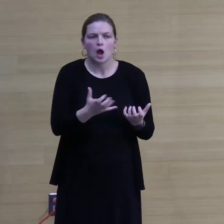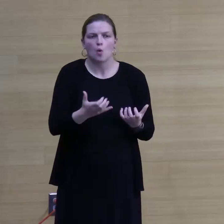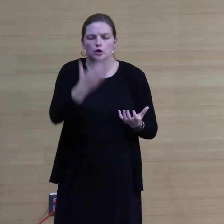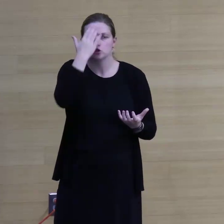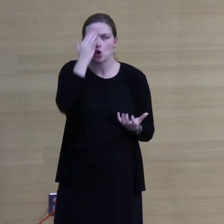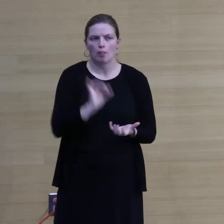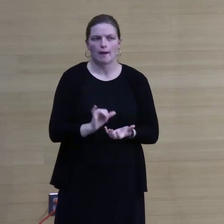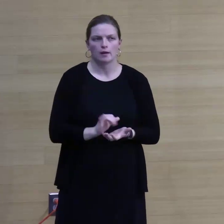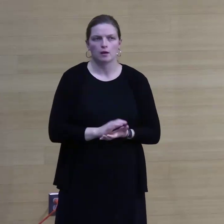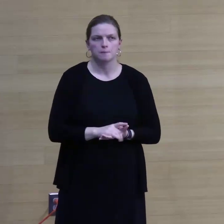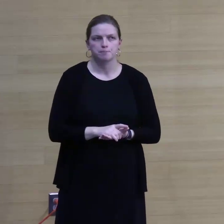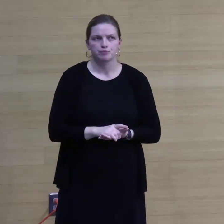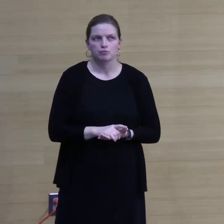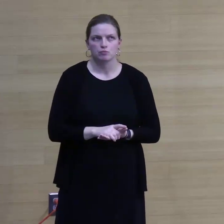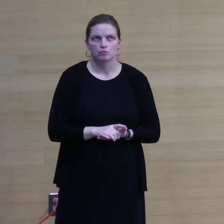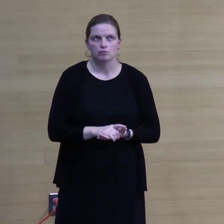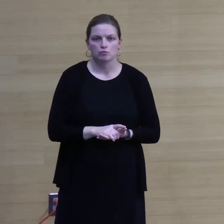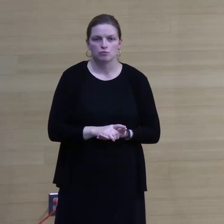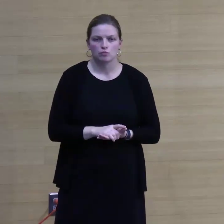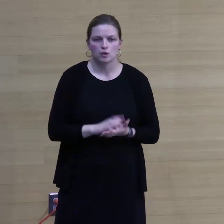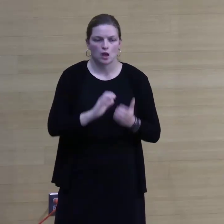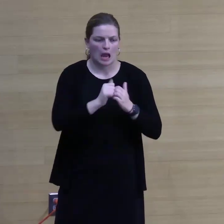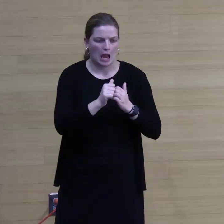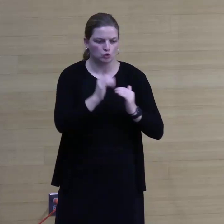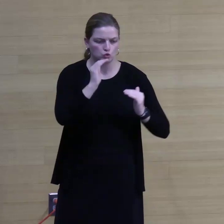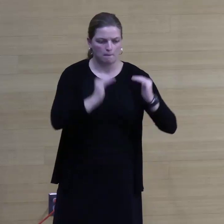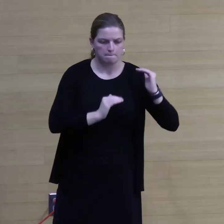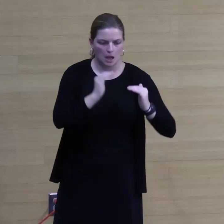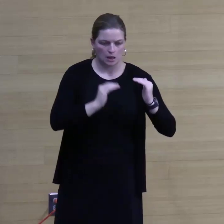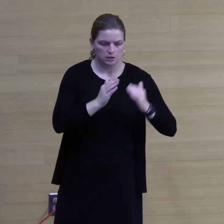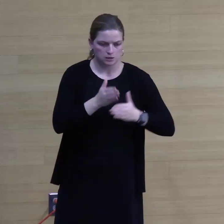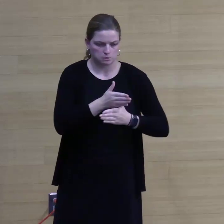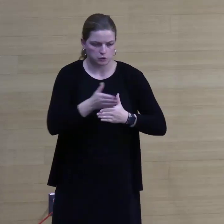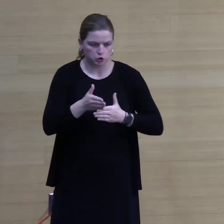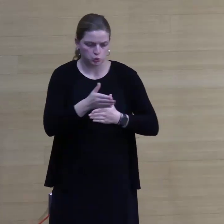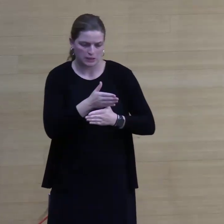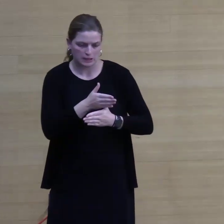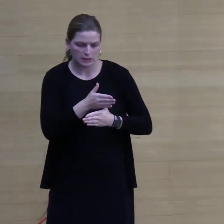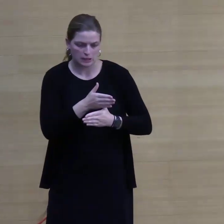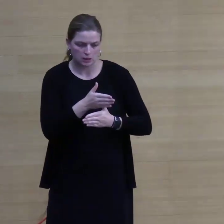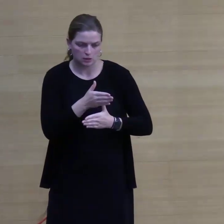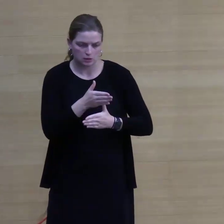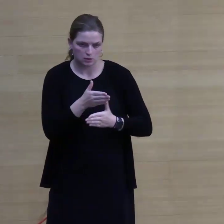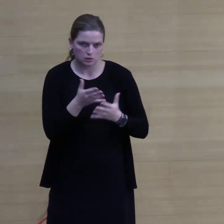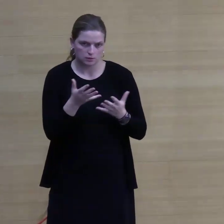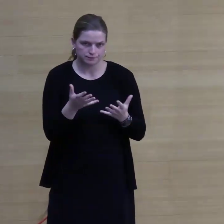know like how to balance between the intent of balancing between